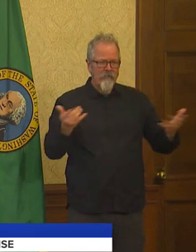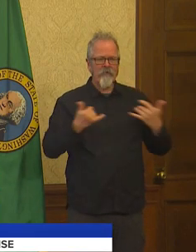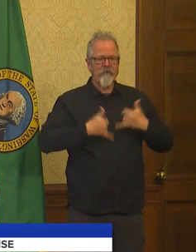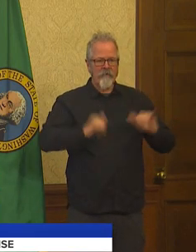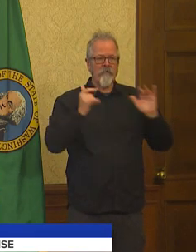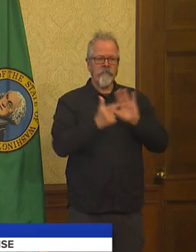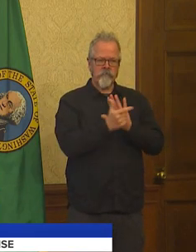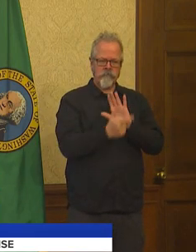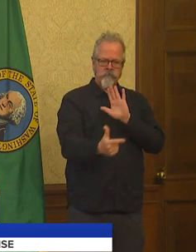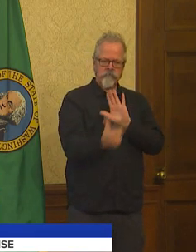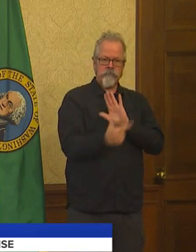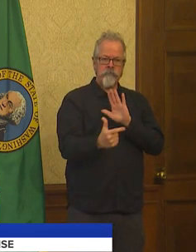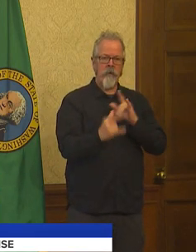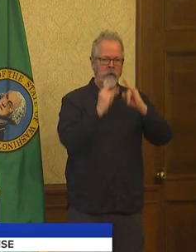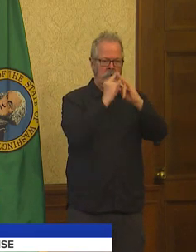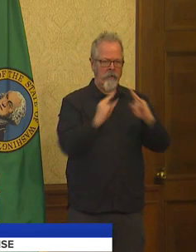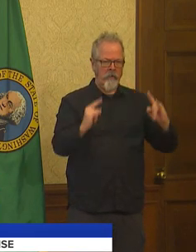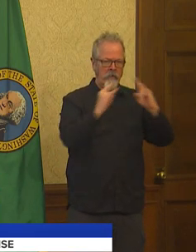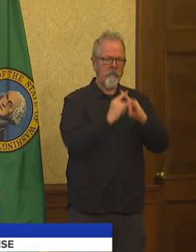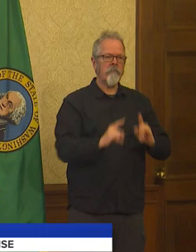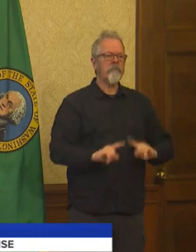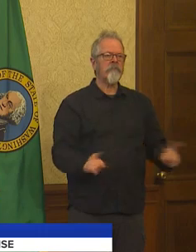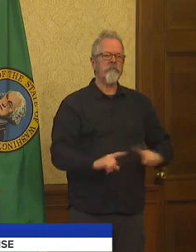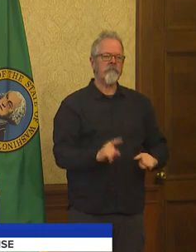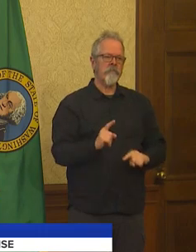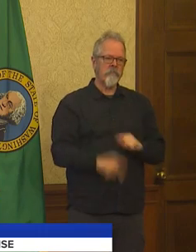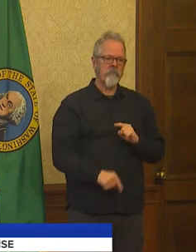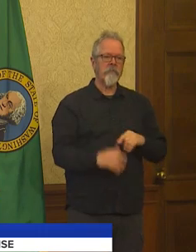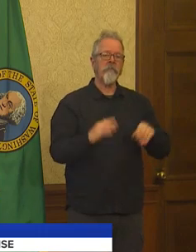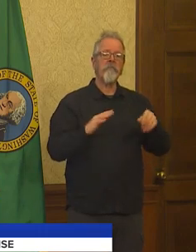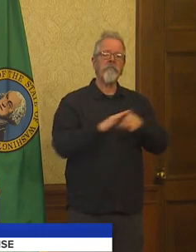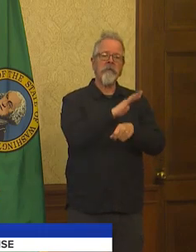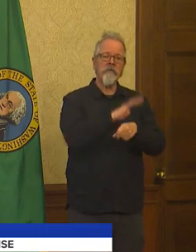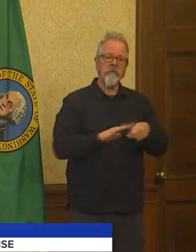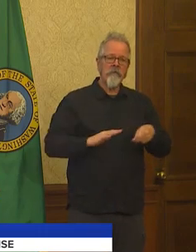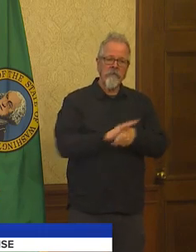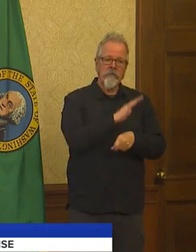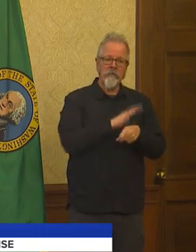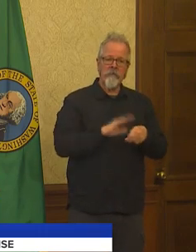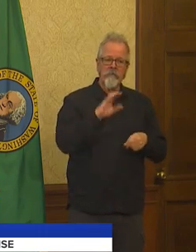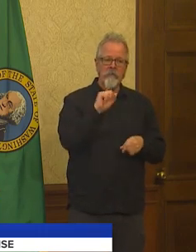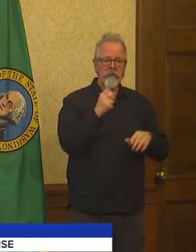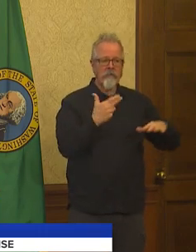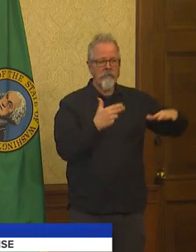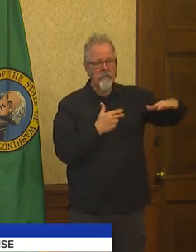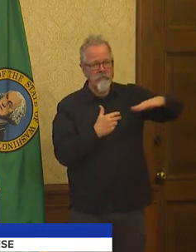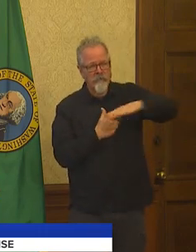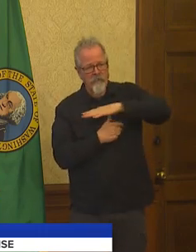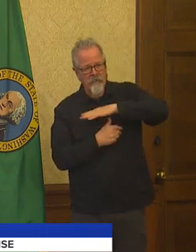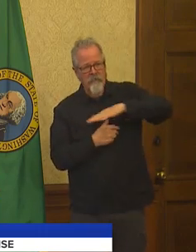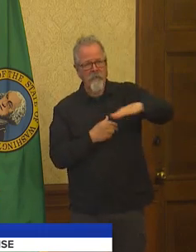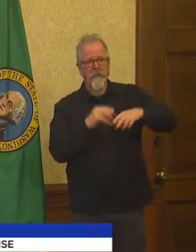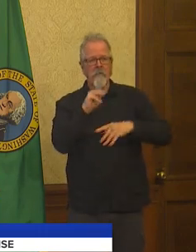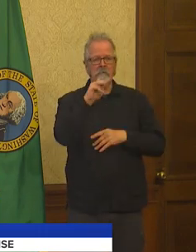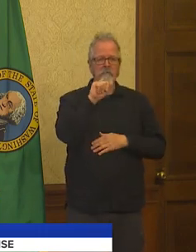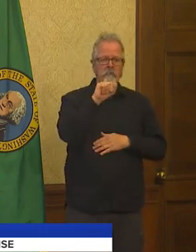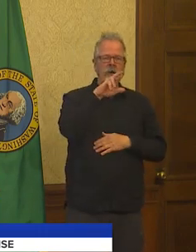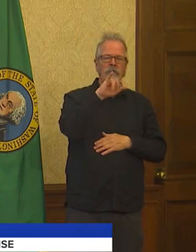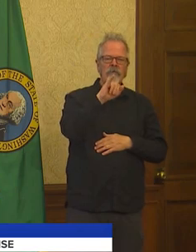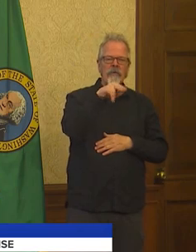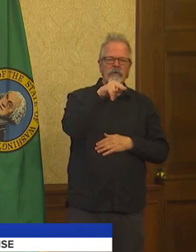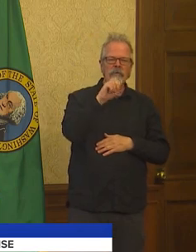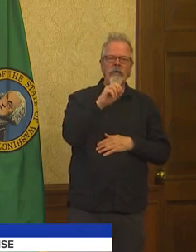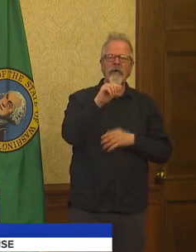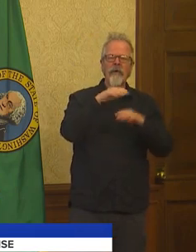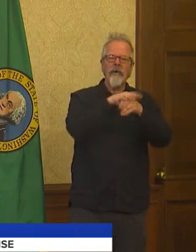to reopen the coastal areas. So Marine Area 1 through 4 will not be open for fishing yet, nor will clams or shellfish. Working hard to get